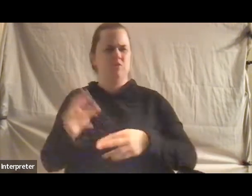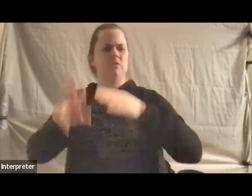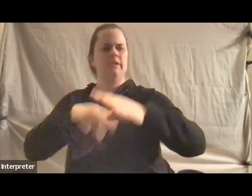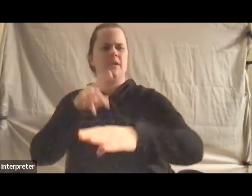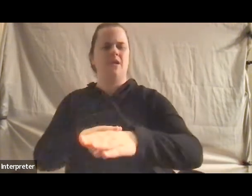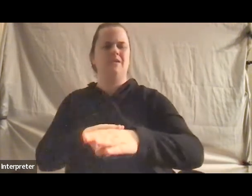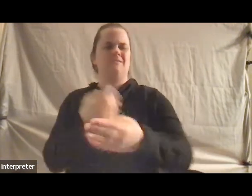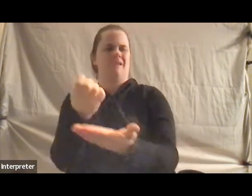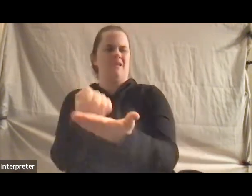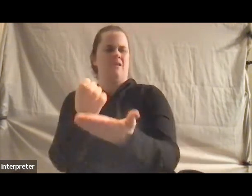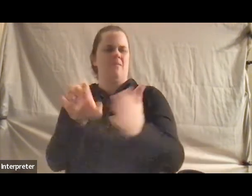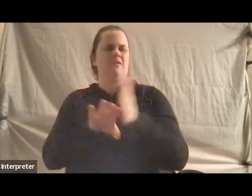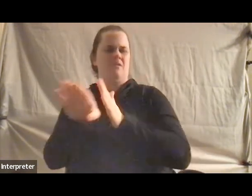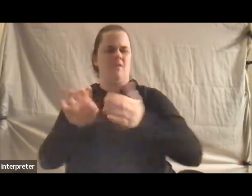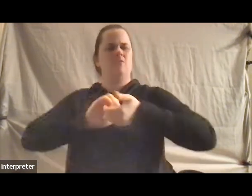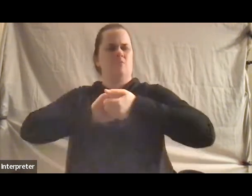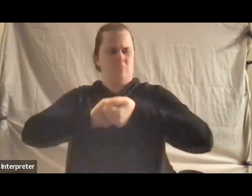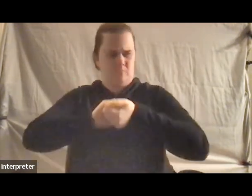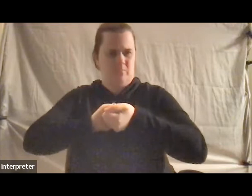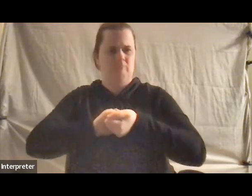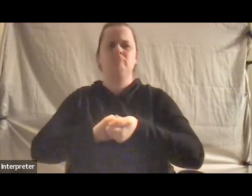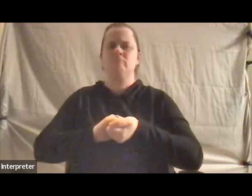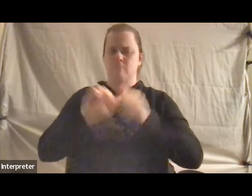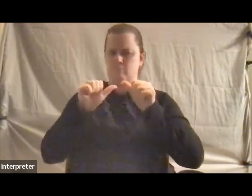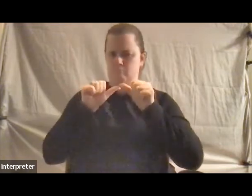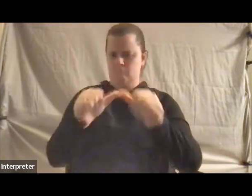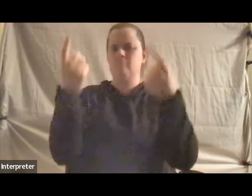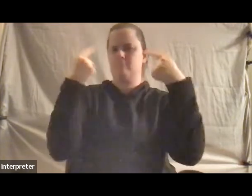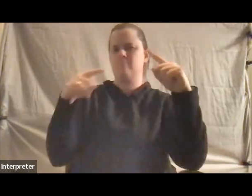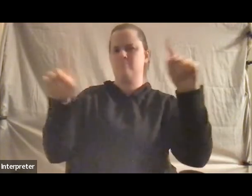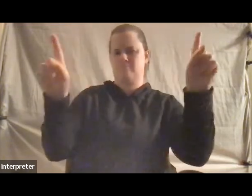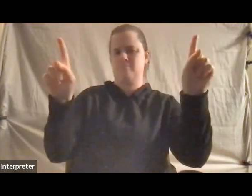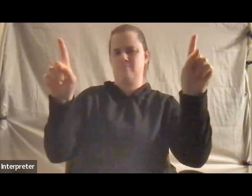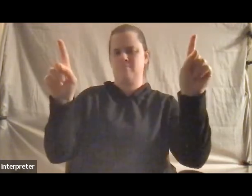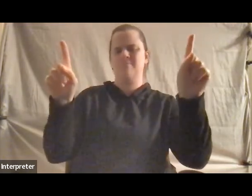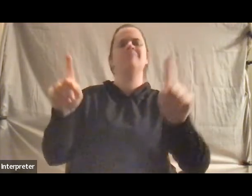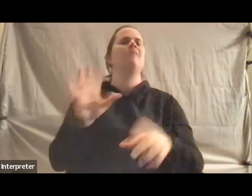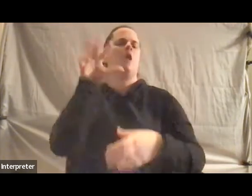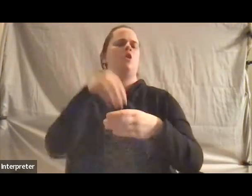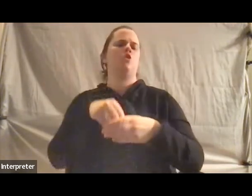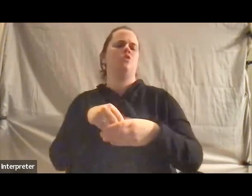ensure our continued success. This includes regular tele-roundtable